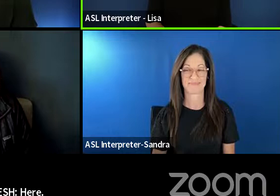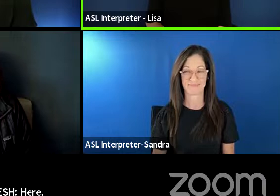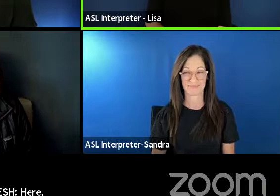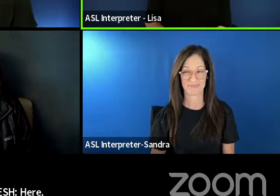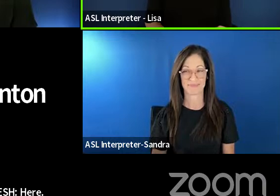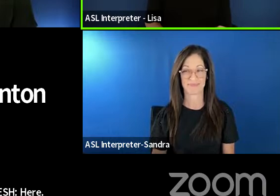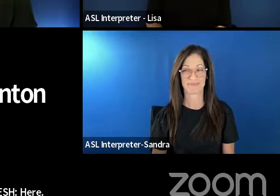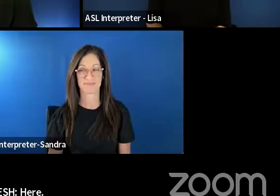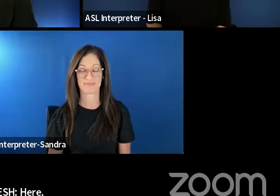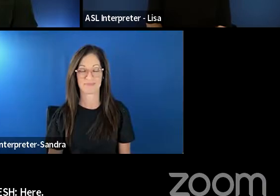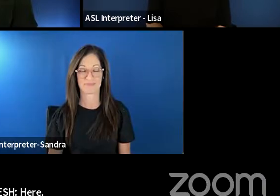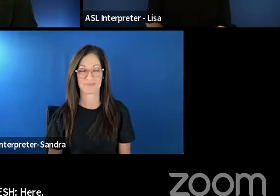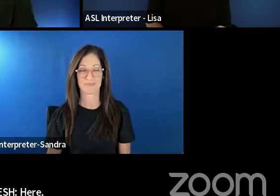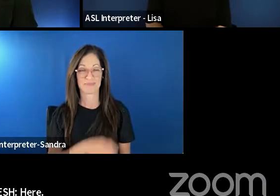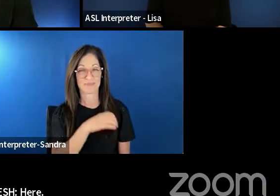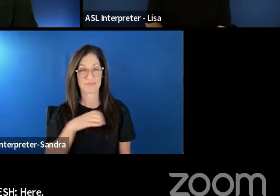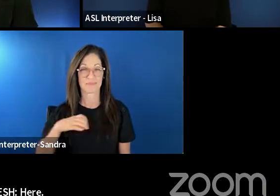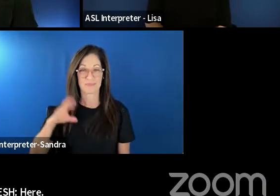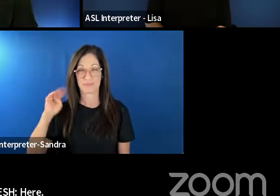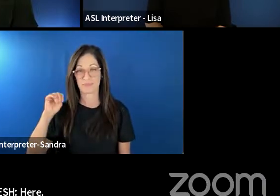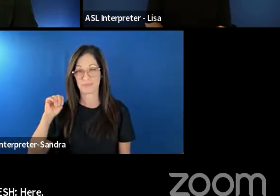Here. Commissioner Madsen,